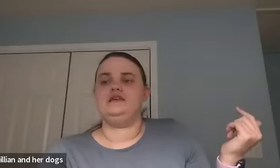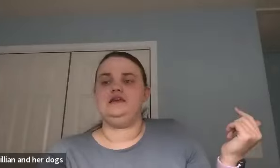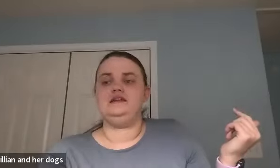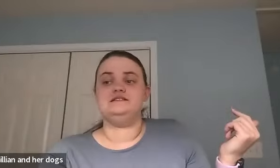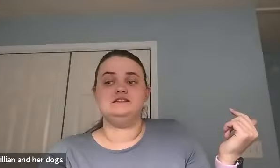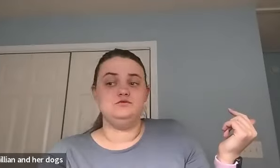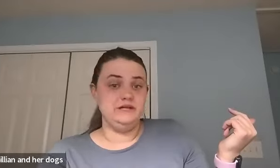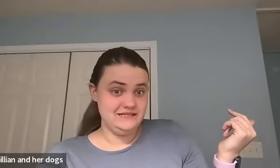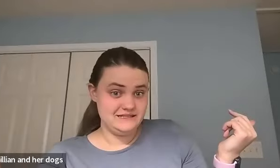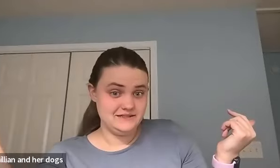Then sweet.